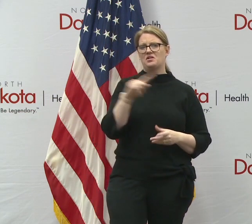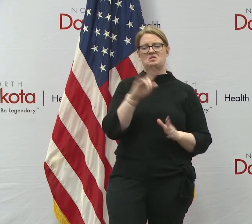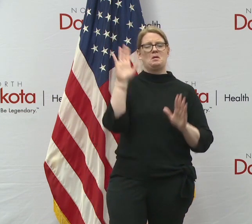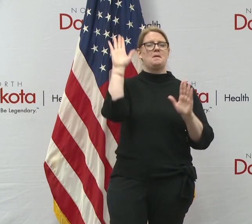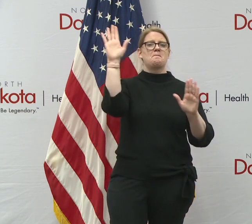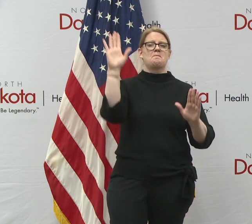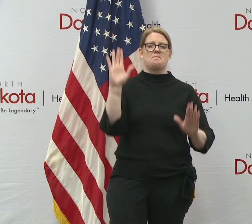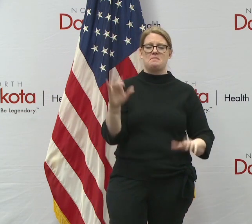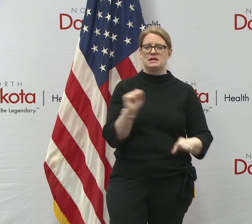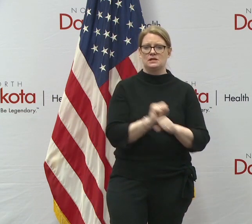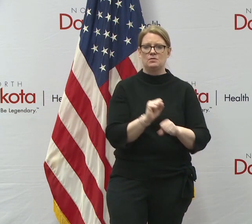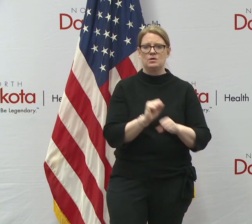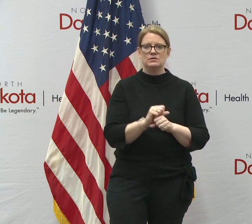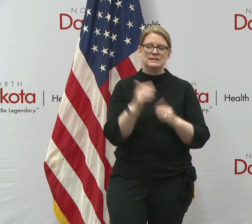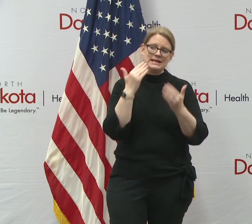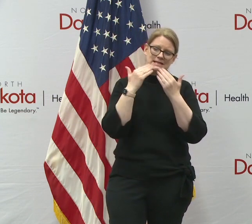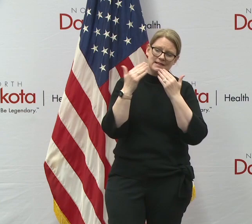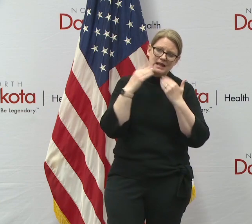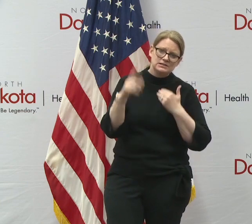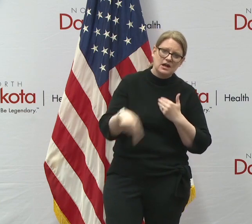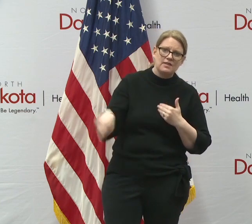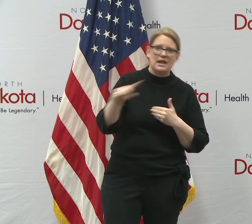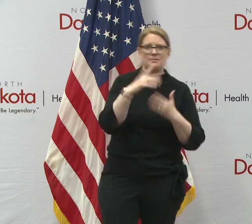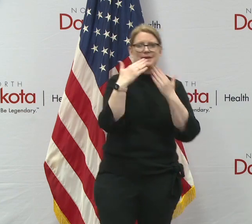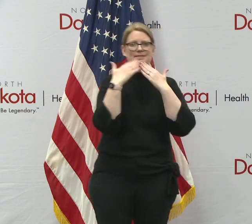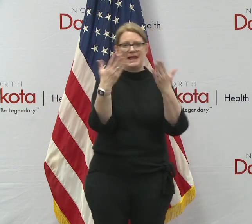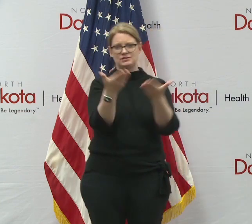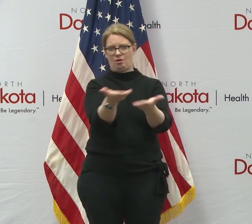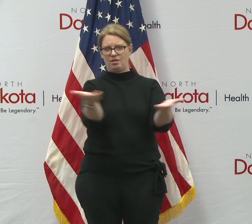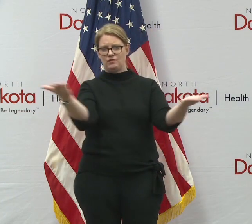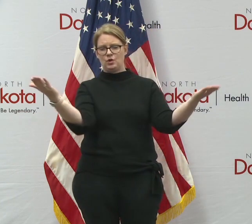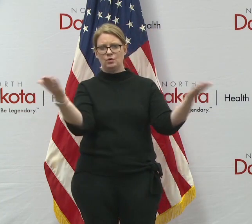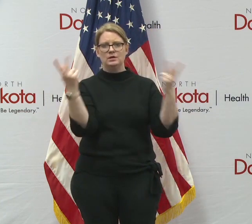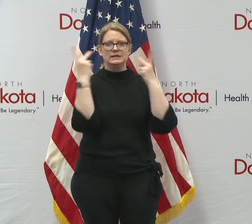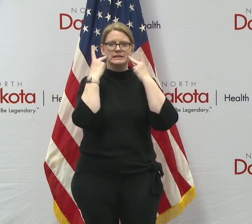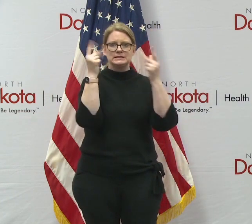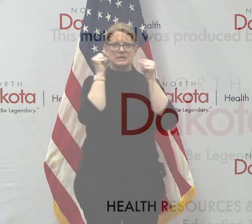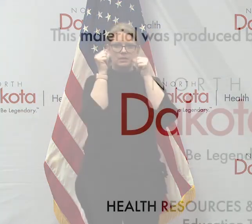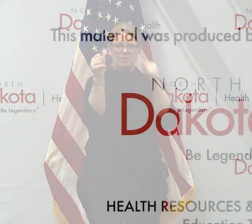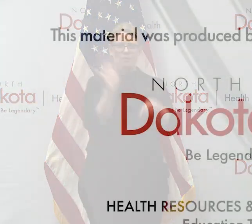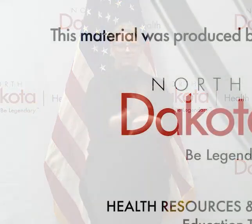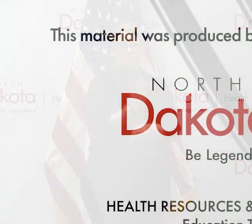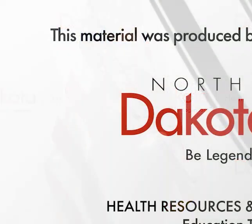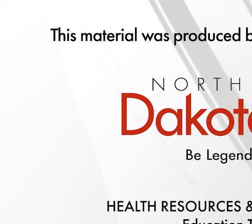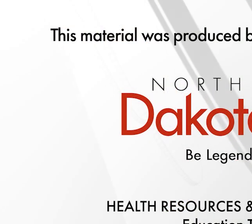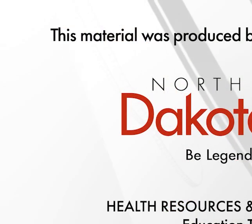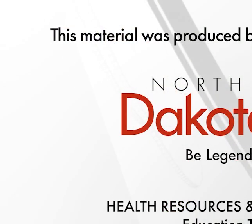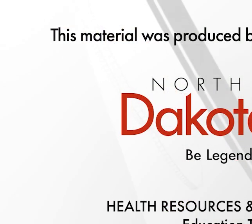weeks ahead. So thanks to all of them, and thanks to all of you, and we'll see you tomorrow.